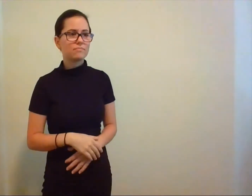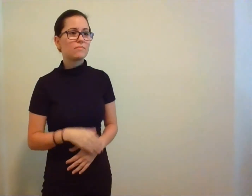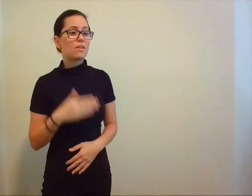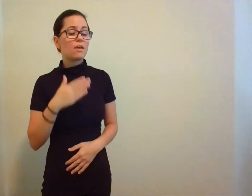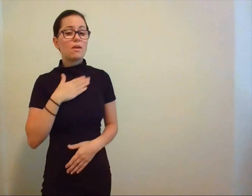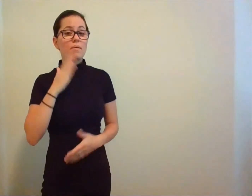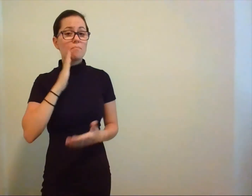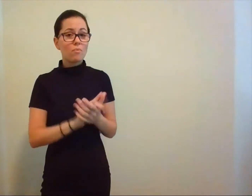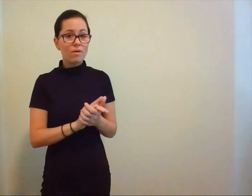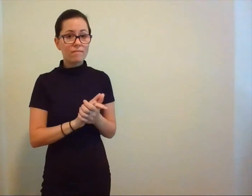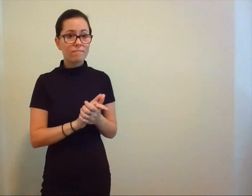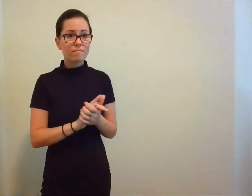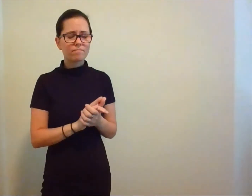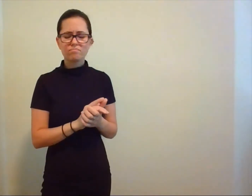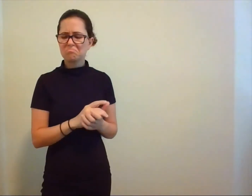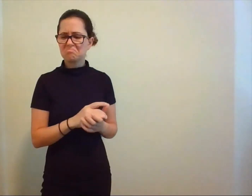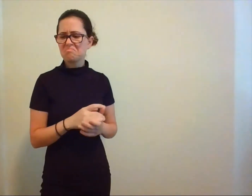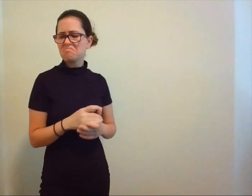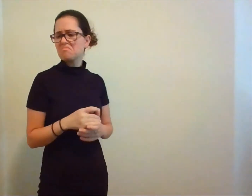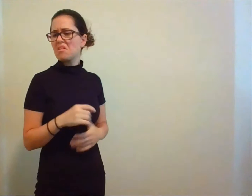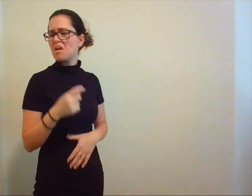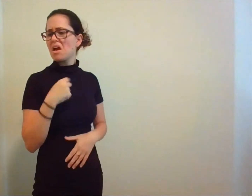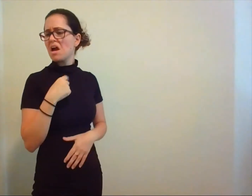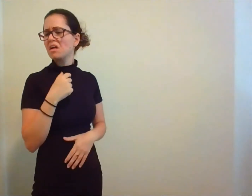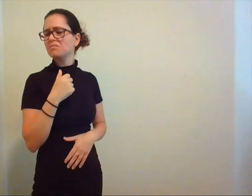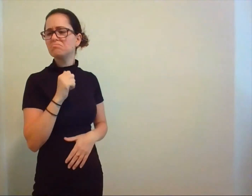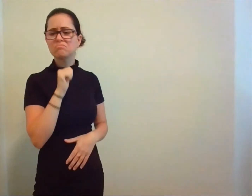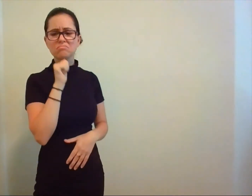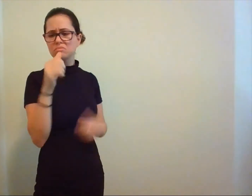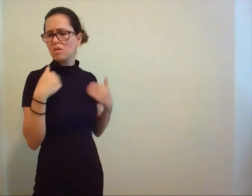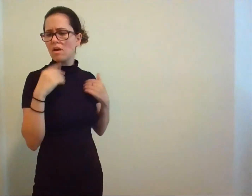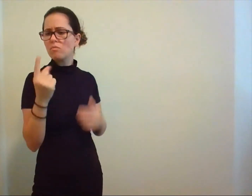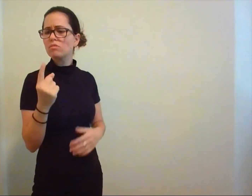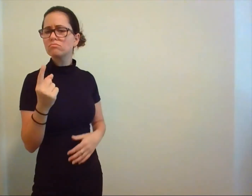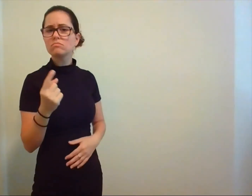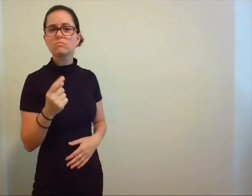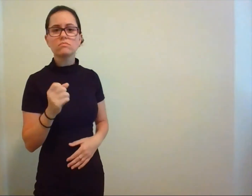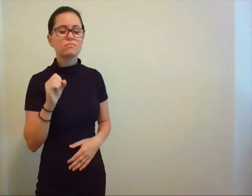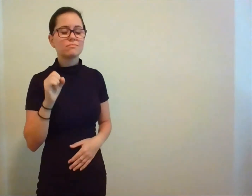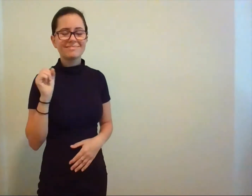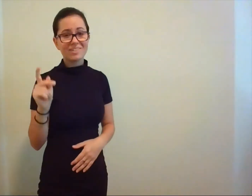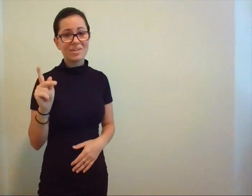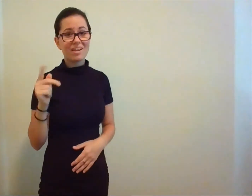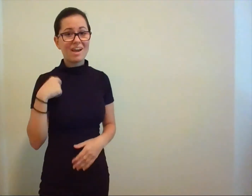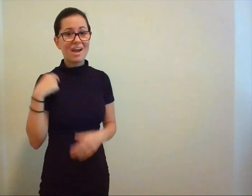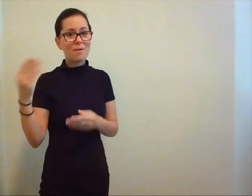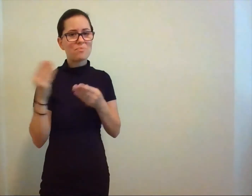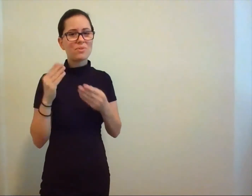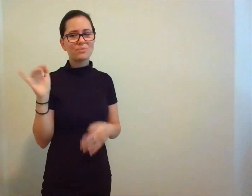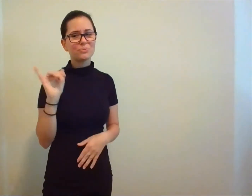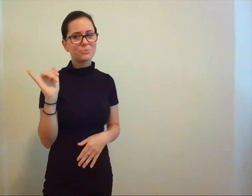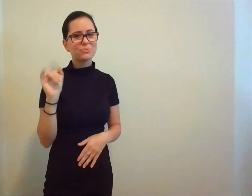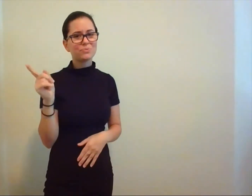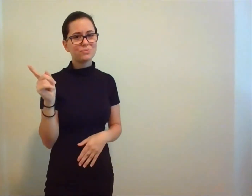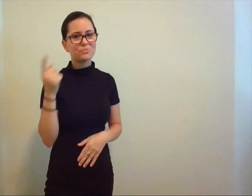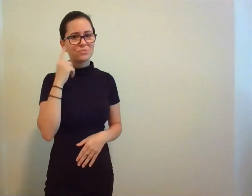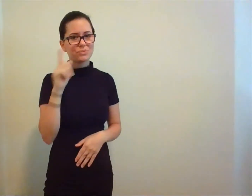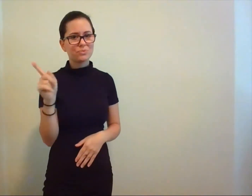both had blankets. We both had pillows. And then I'm like, you know what? Did you bring a trailer, like a tractor trailer, with all your stuff in it?